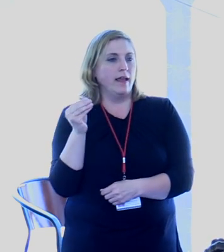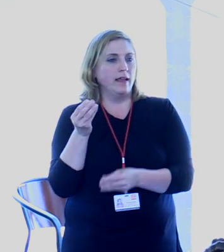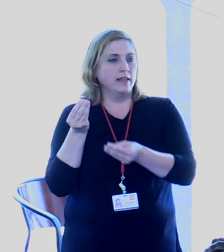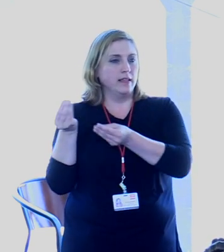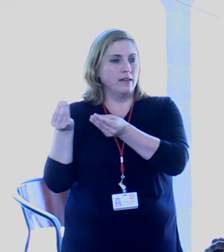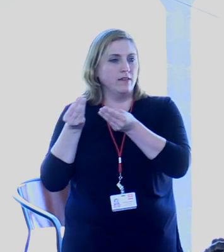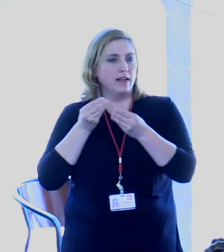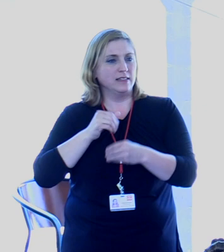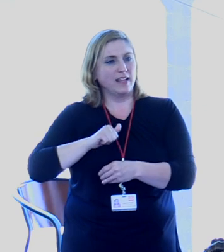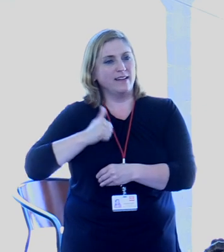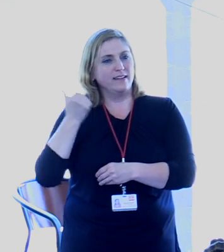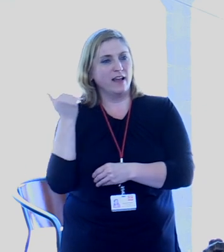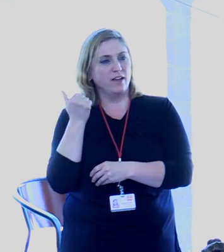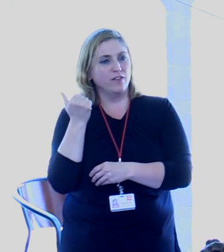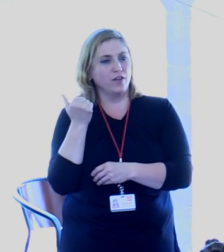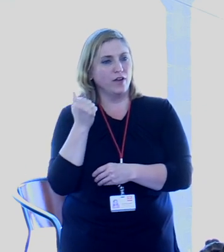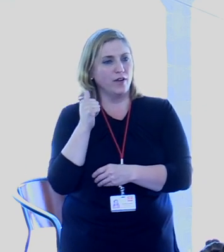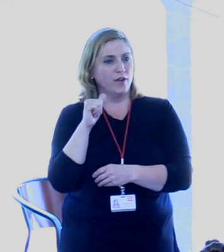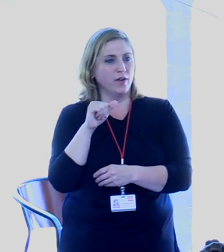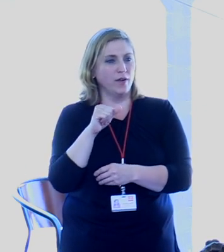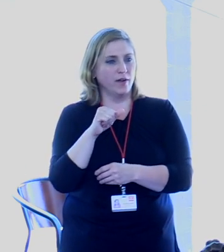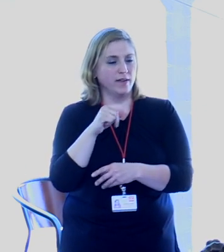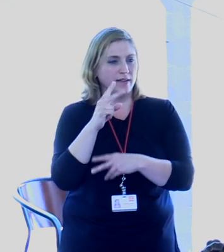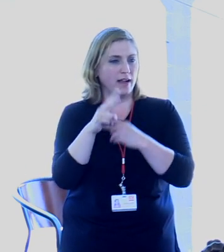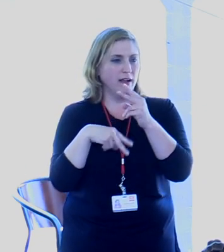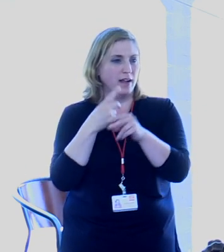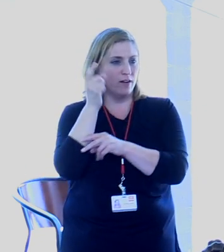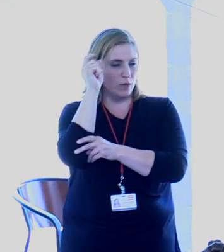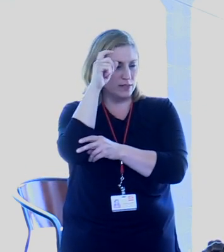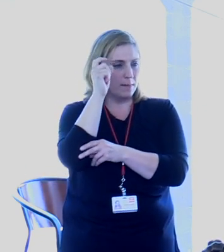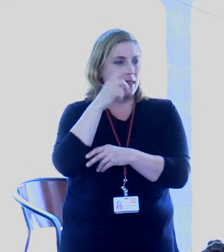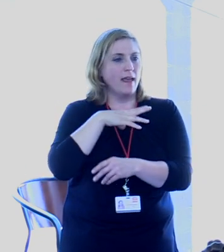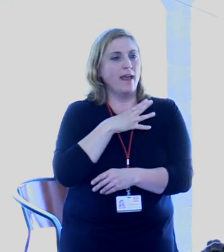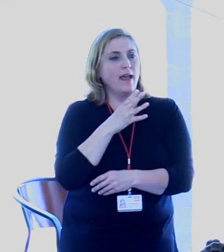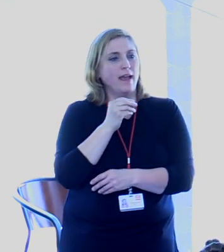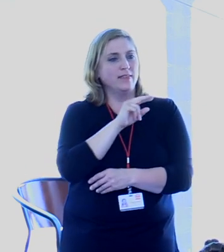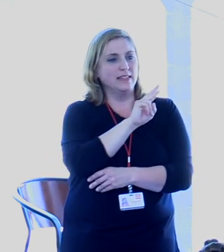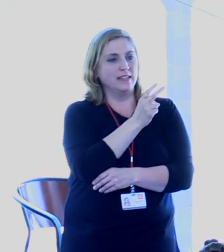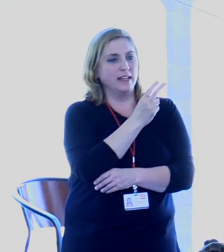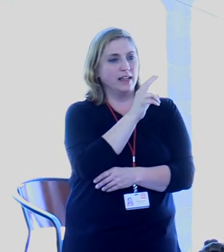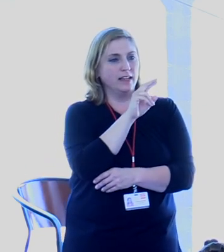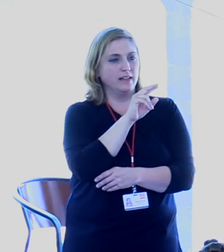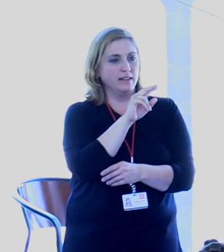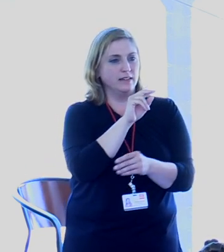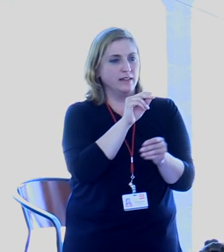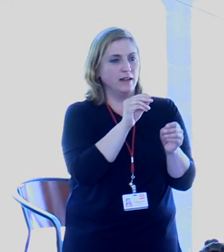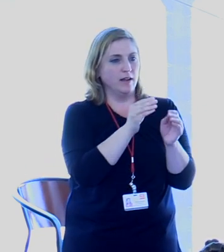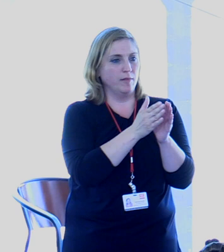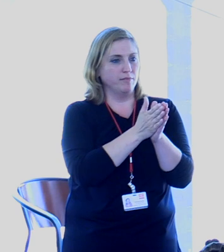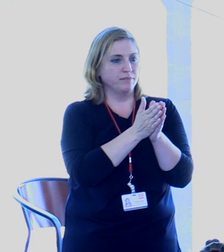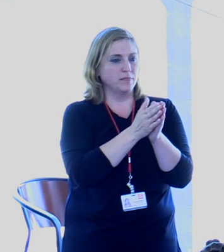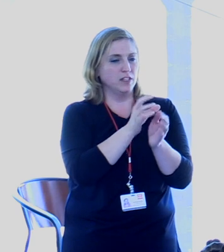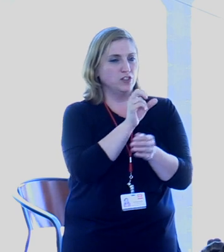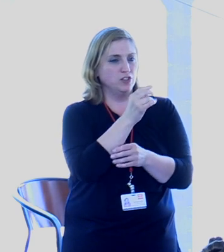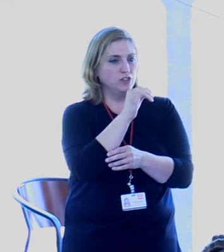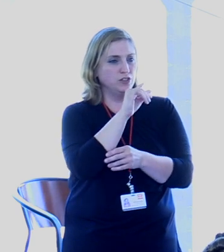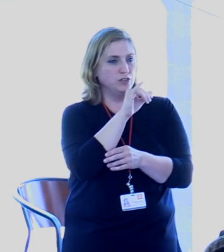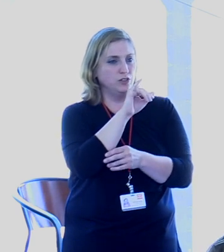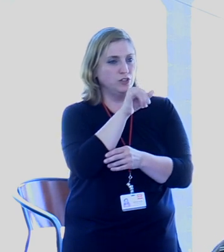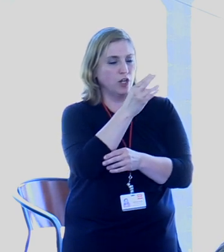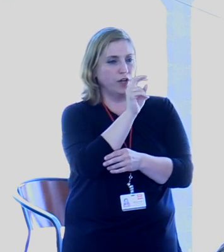giving us another type of aphoristic proverbial wisdom. Then the second genre, okay, literary genre of